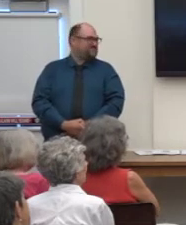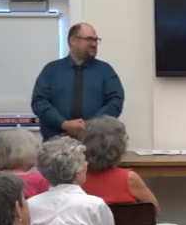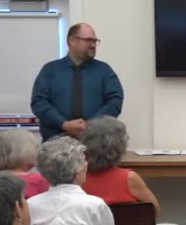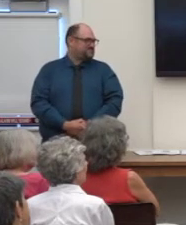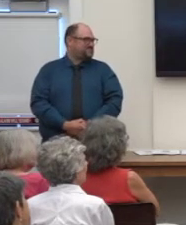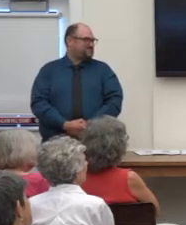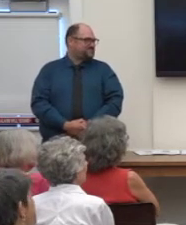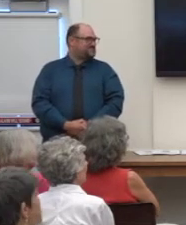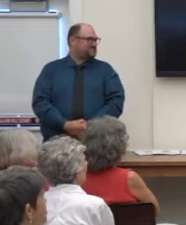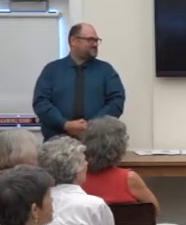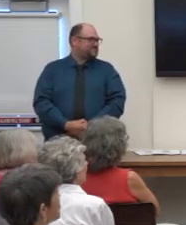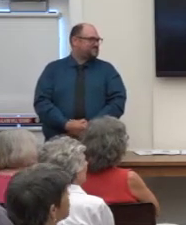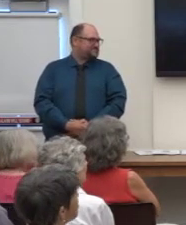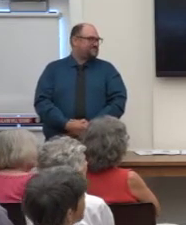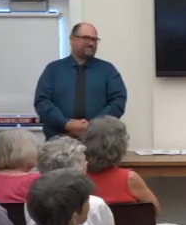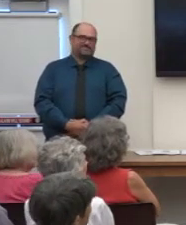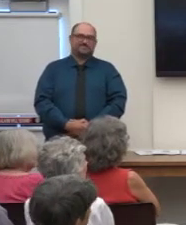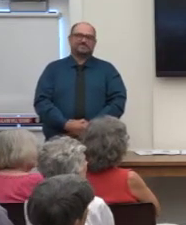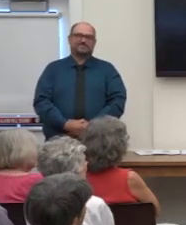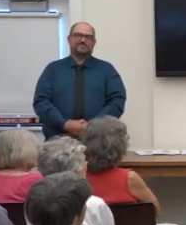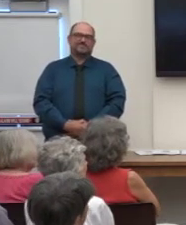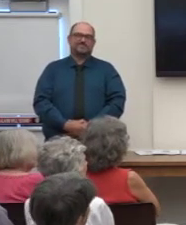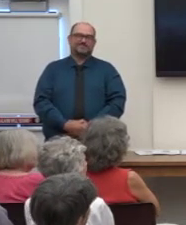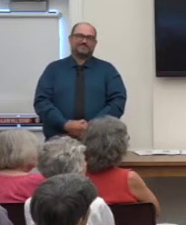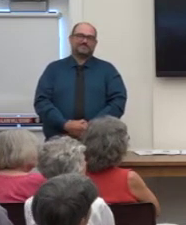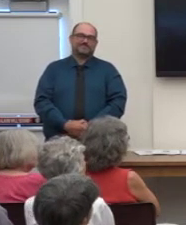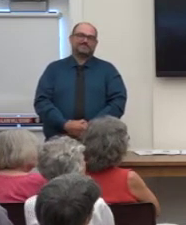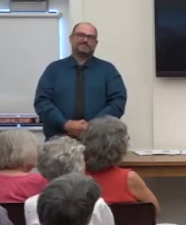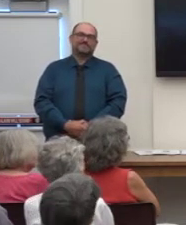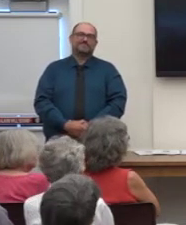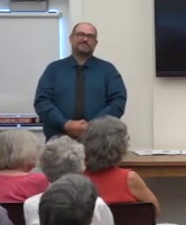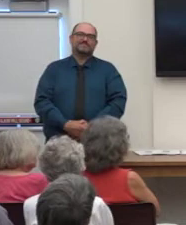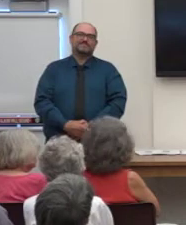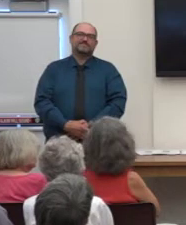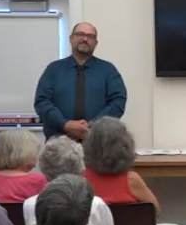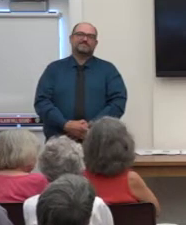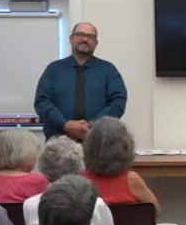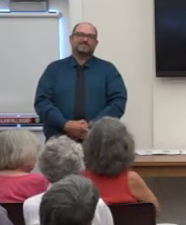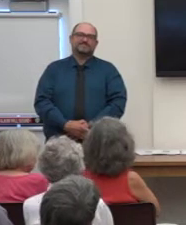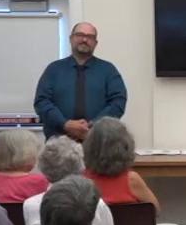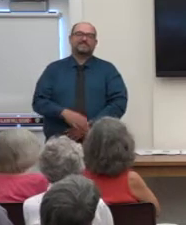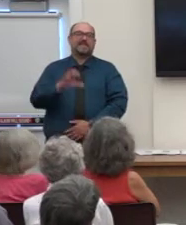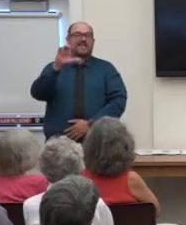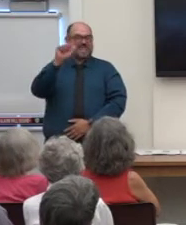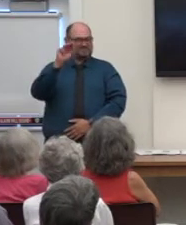Ah, okay, and here we get some really, oh, let's do these first. Clam?